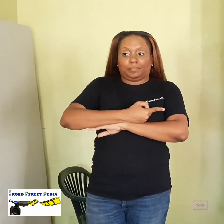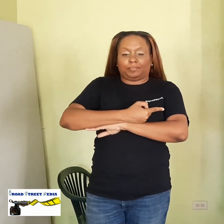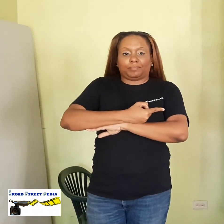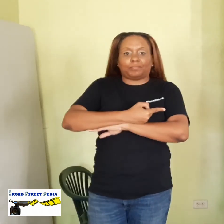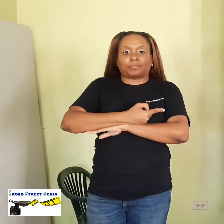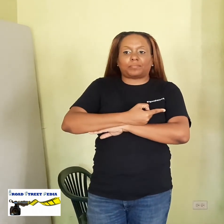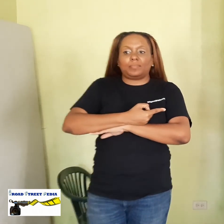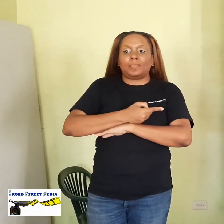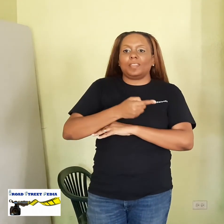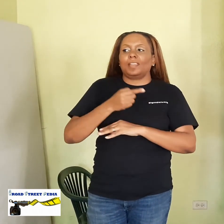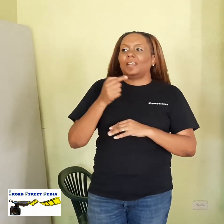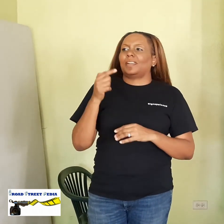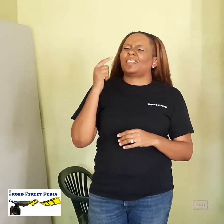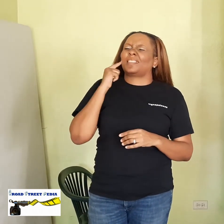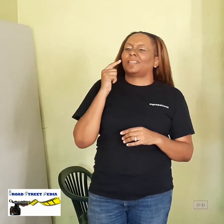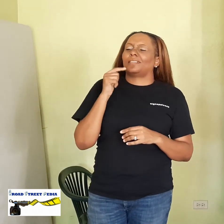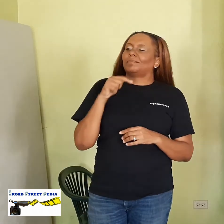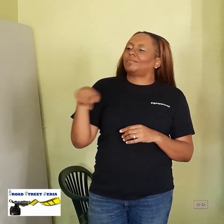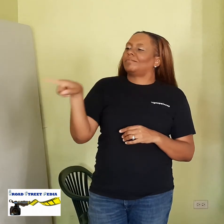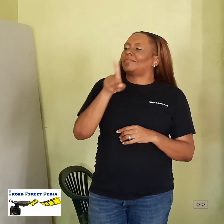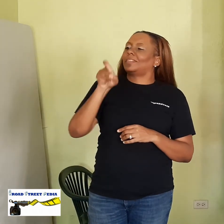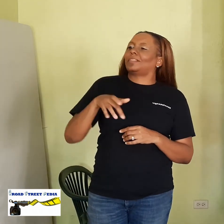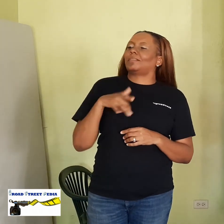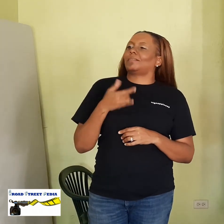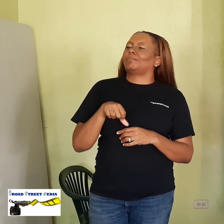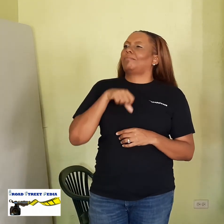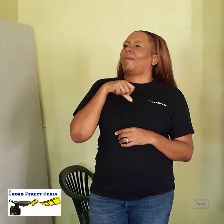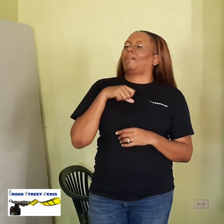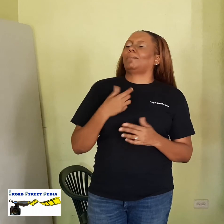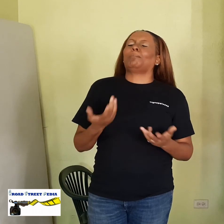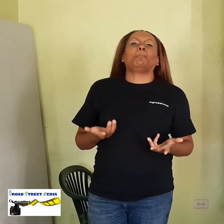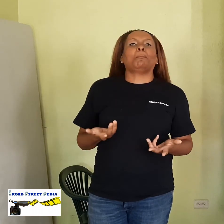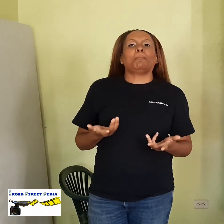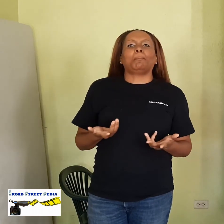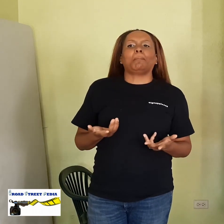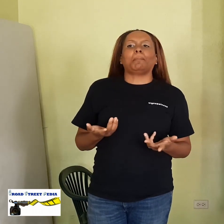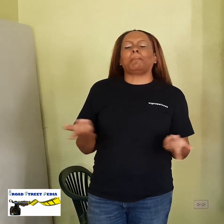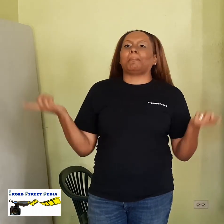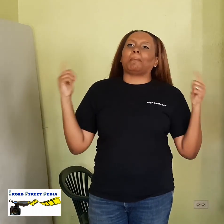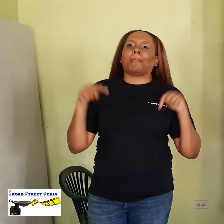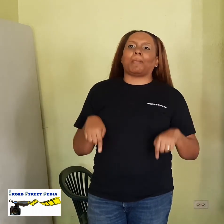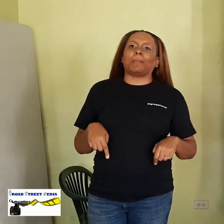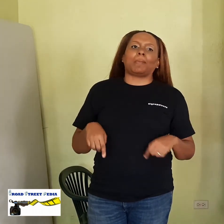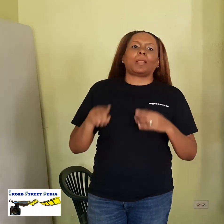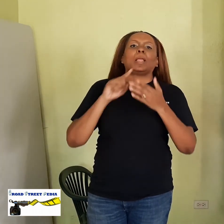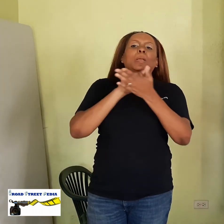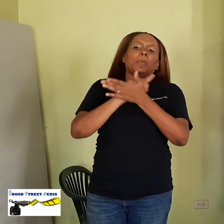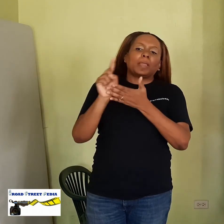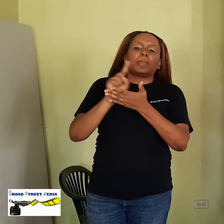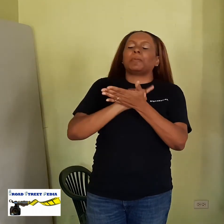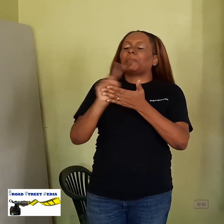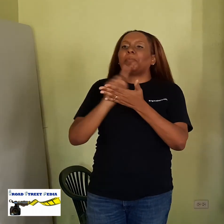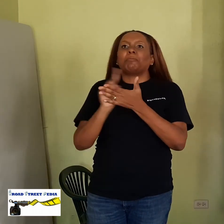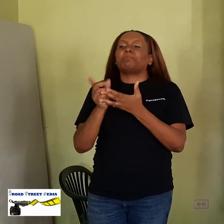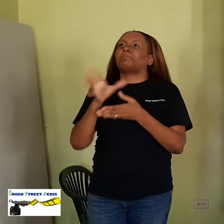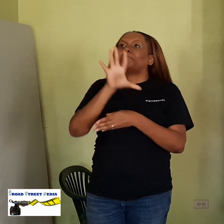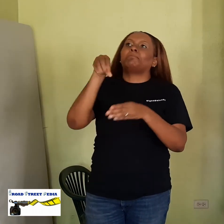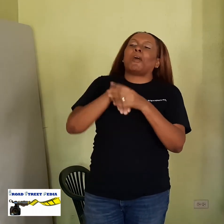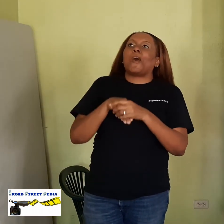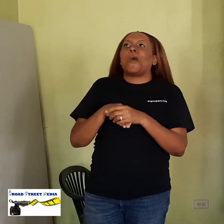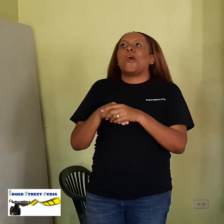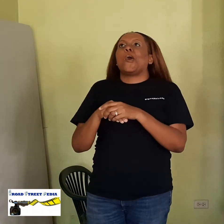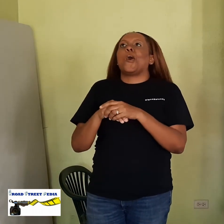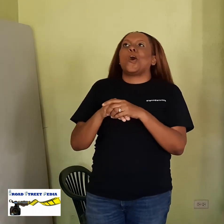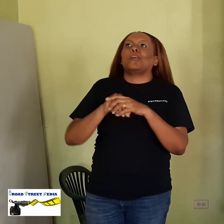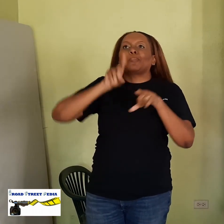our participants should feel extremely proud coming every week and participating, having